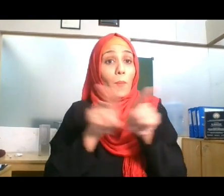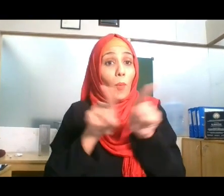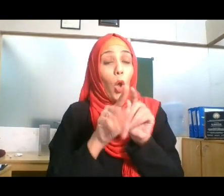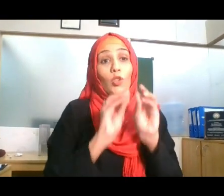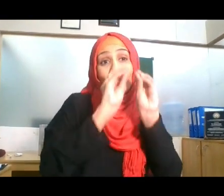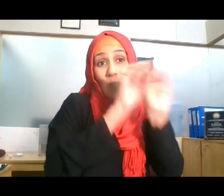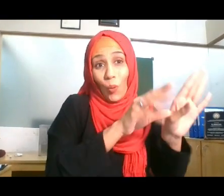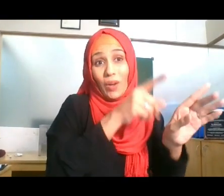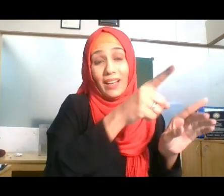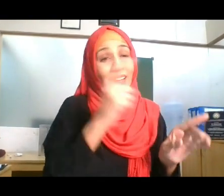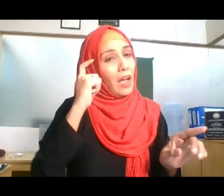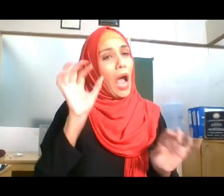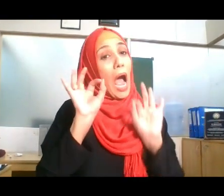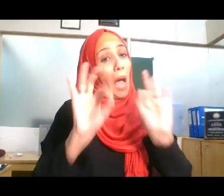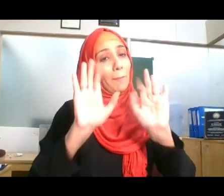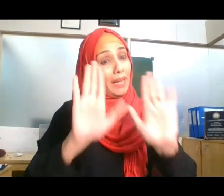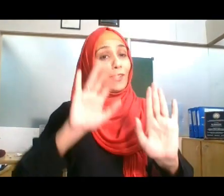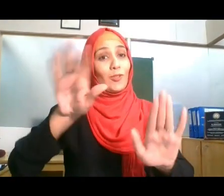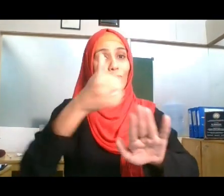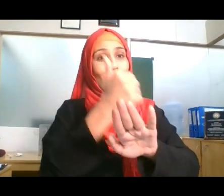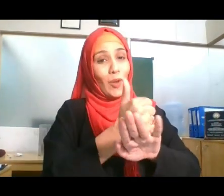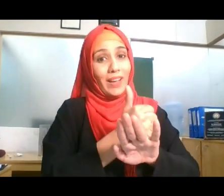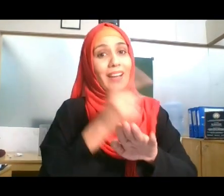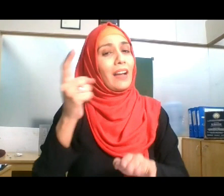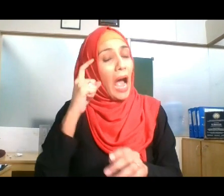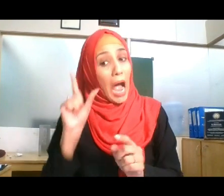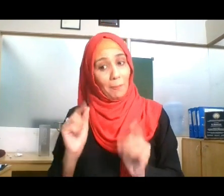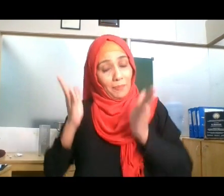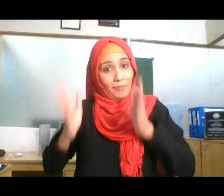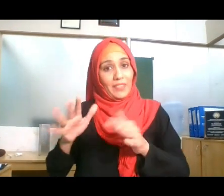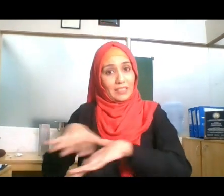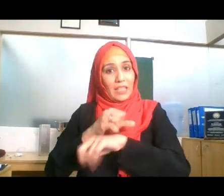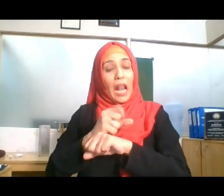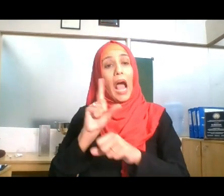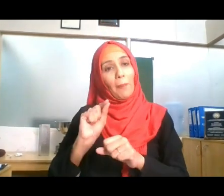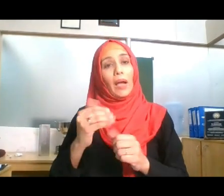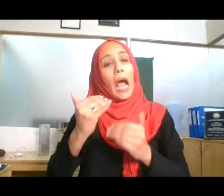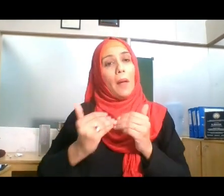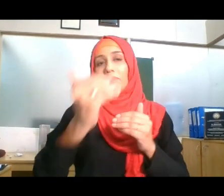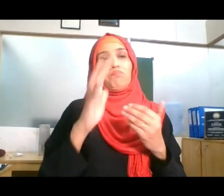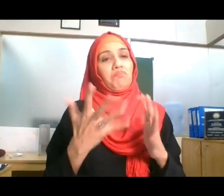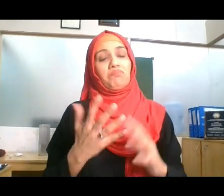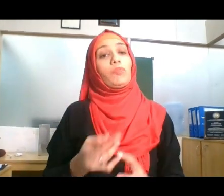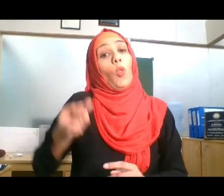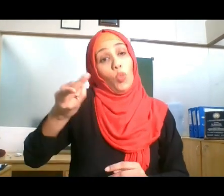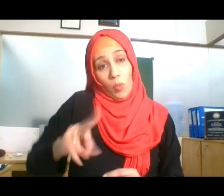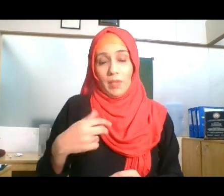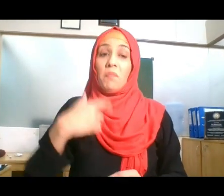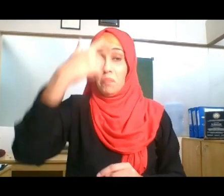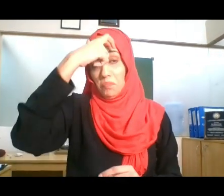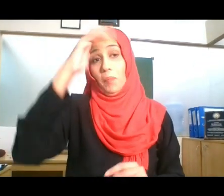policy to sustain that person's employment within the said uh, institution. So that's again a challenge that we